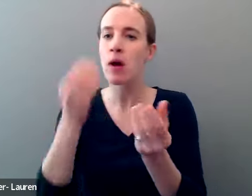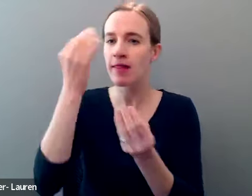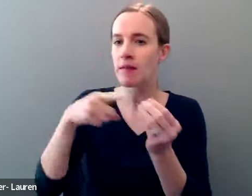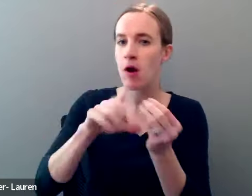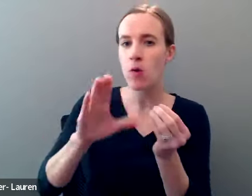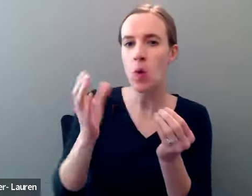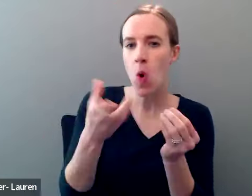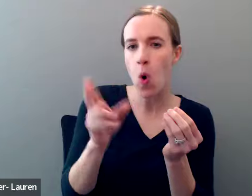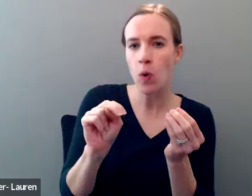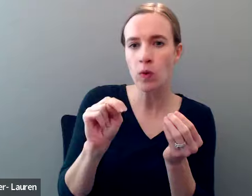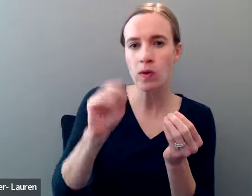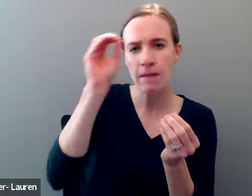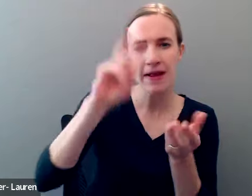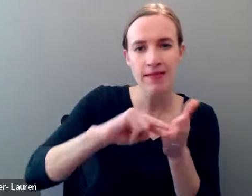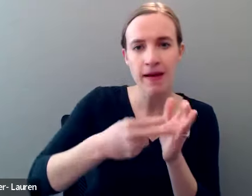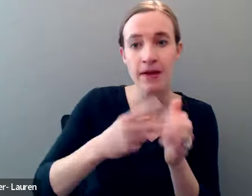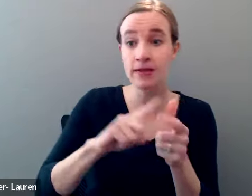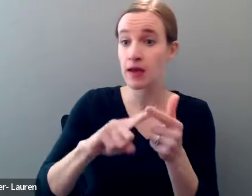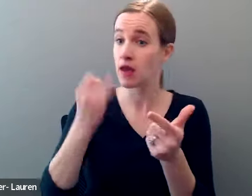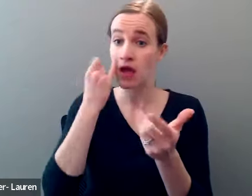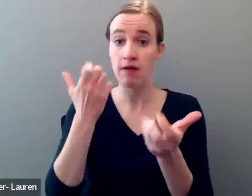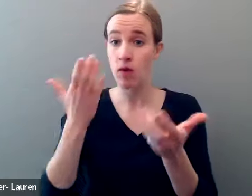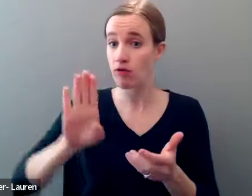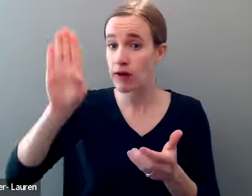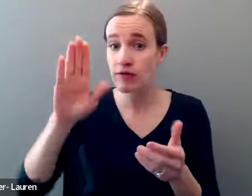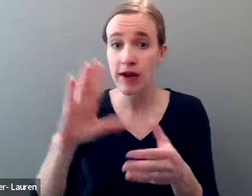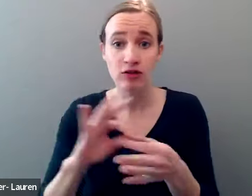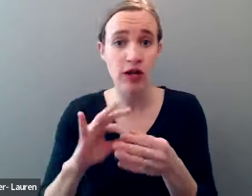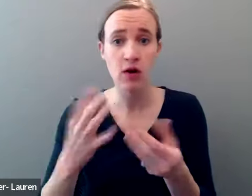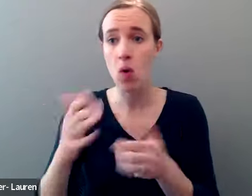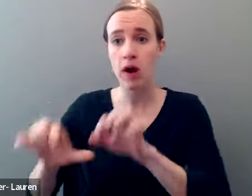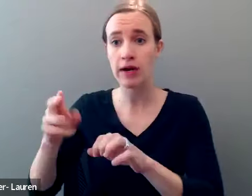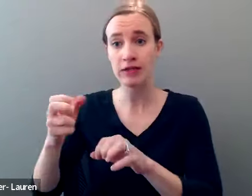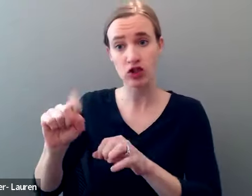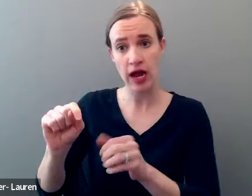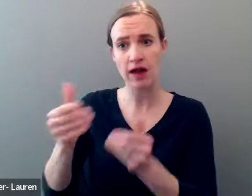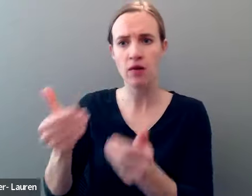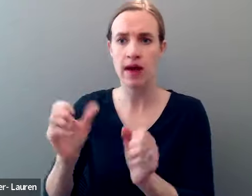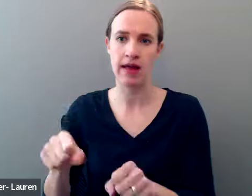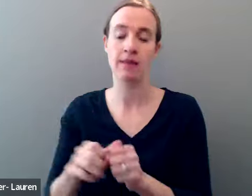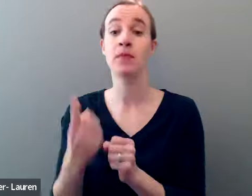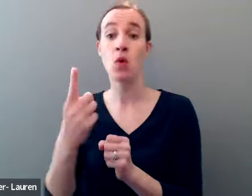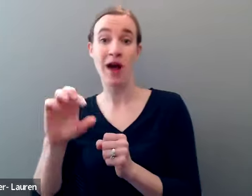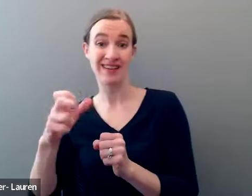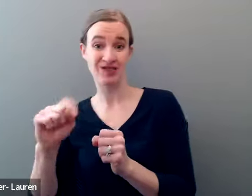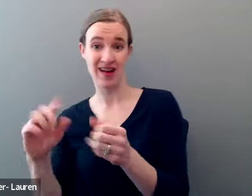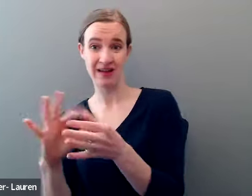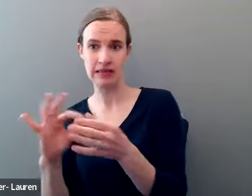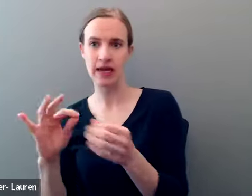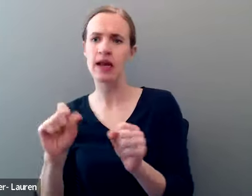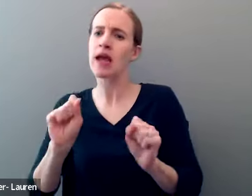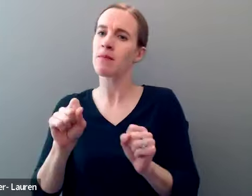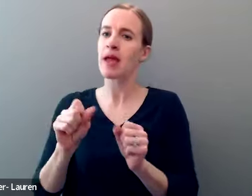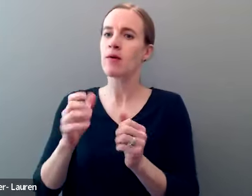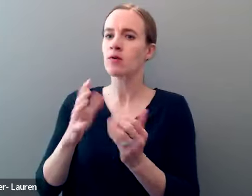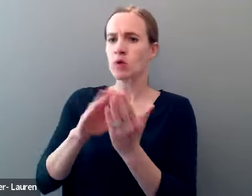share, that is lovely. But being able to learn new ways to get through the tough times and being able to accept help.